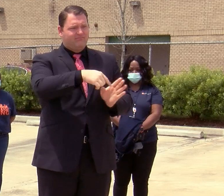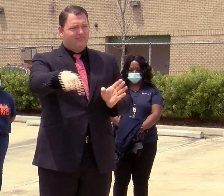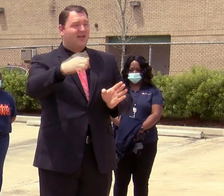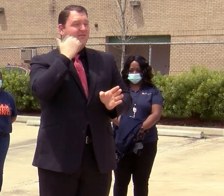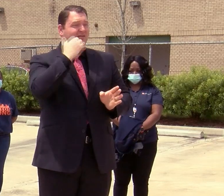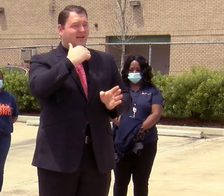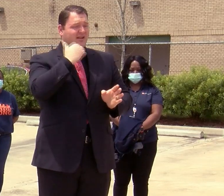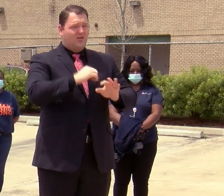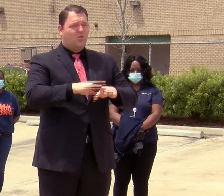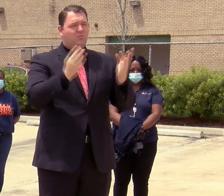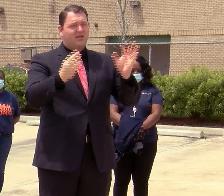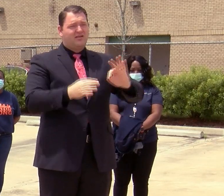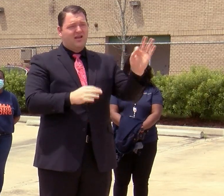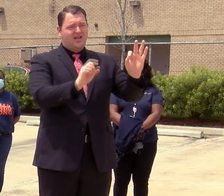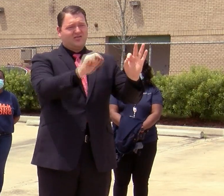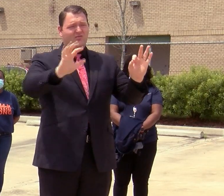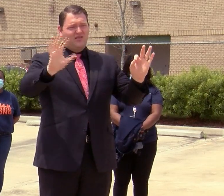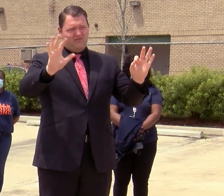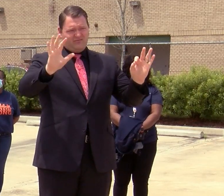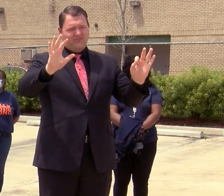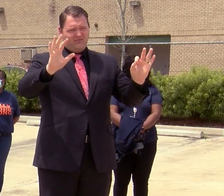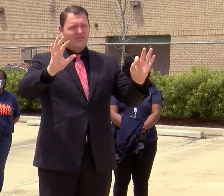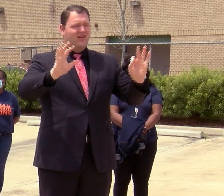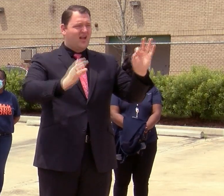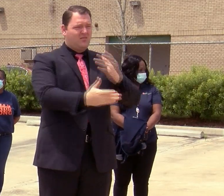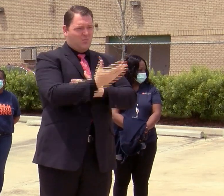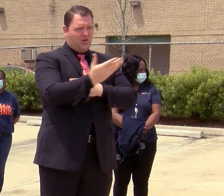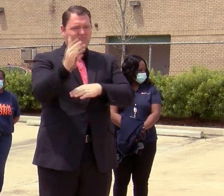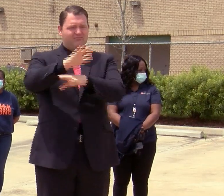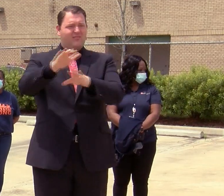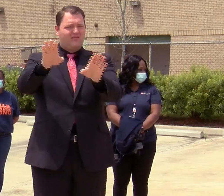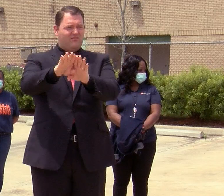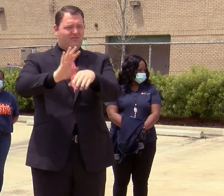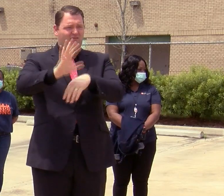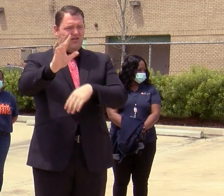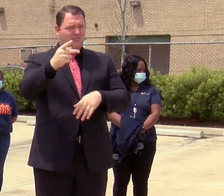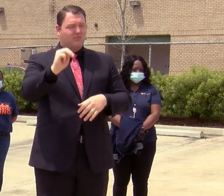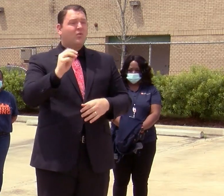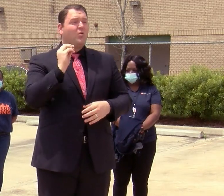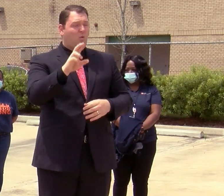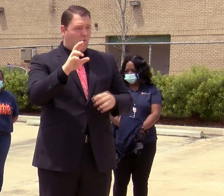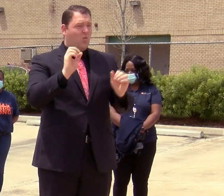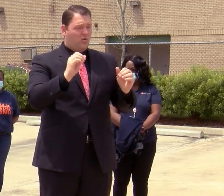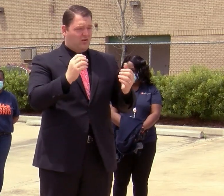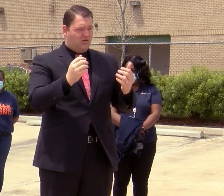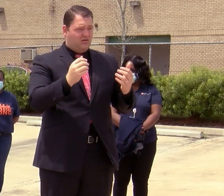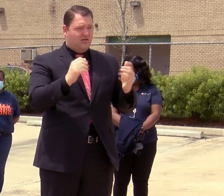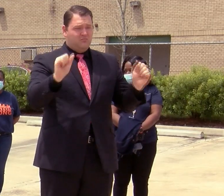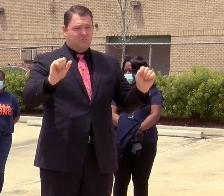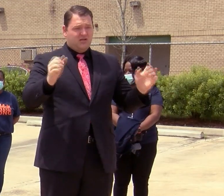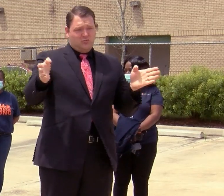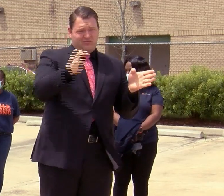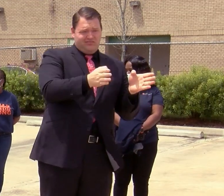to 5 p.m. or until the site reaches its daily capacity of testing 150 people. So that's the capacity